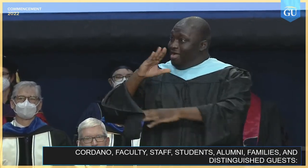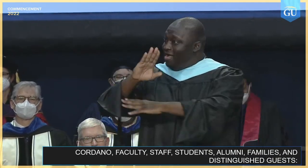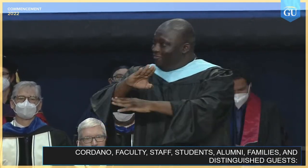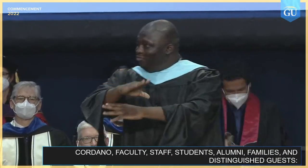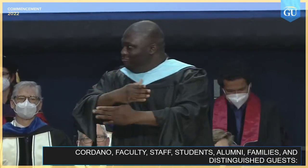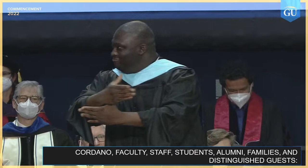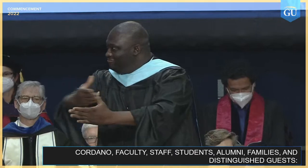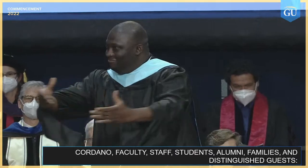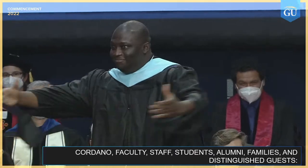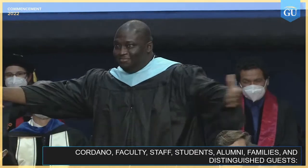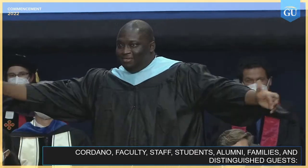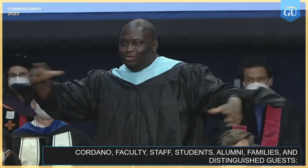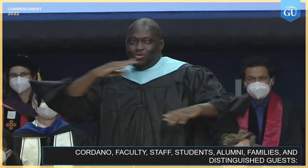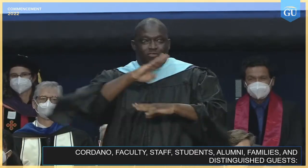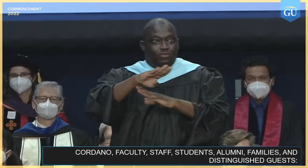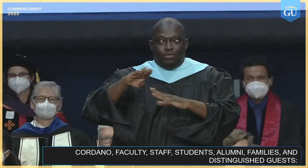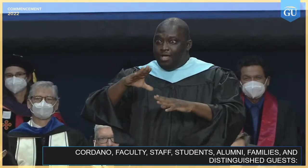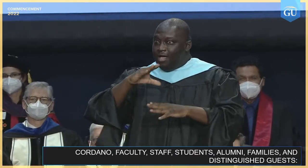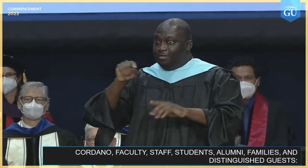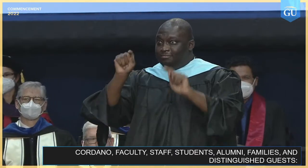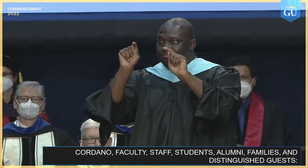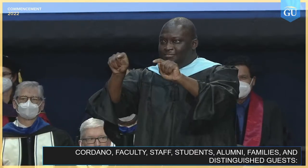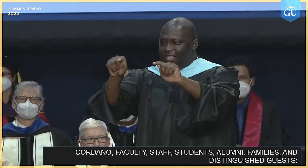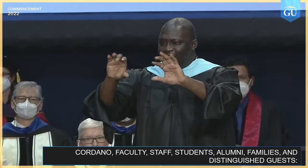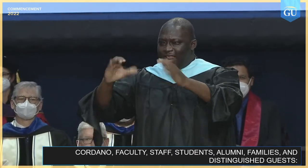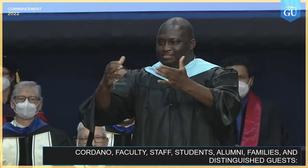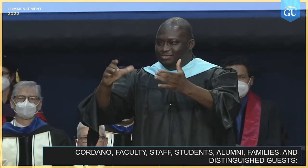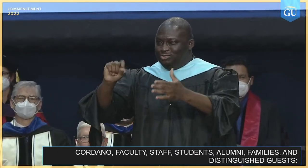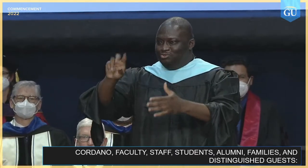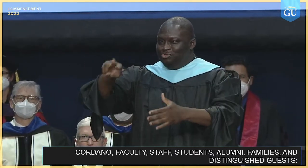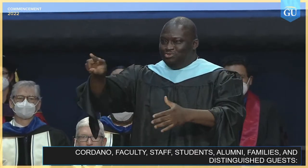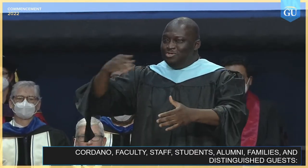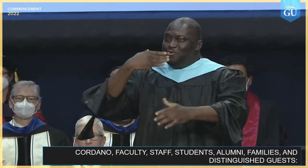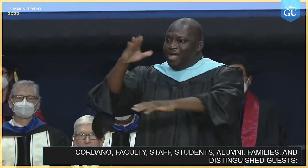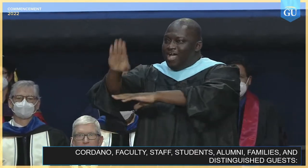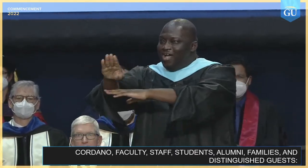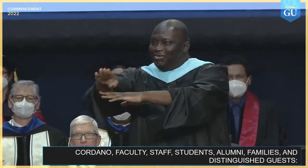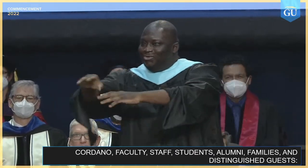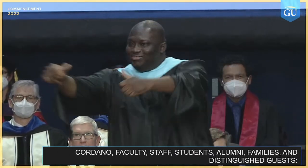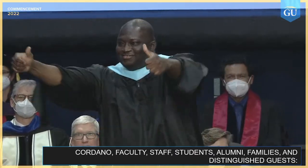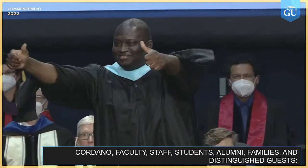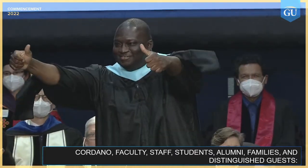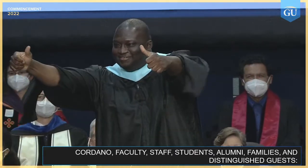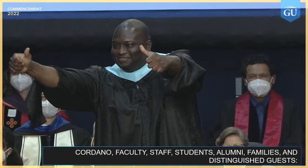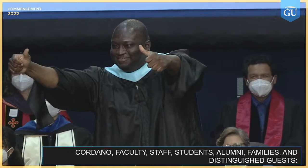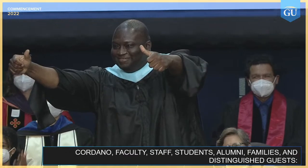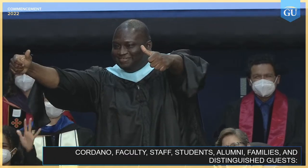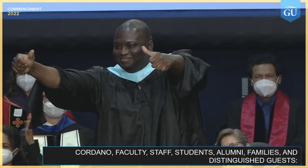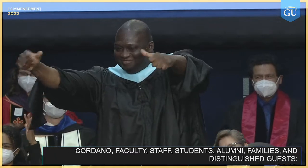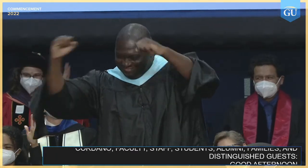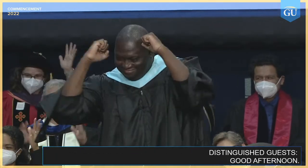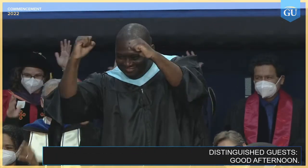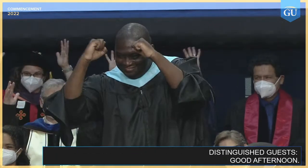Good afternoon. Good afternoon, everyone, and especially to the members of the class of